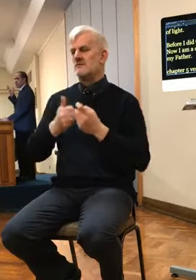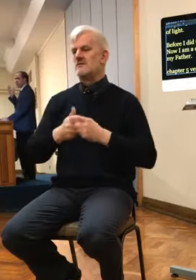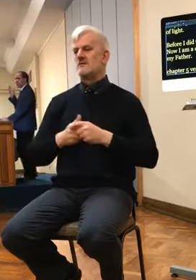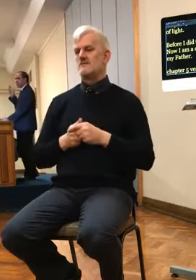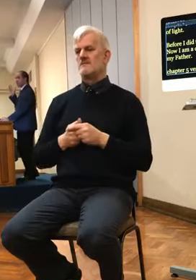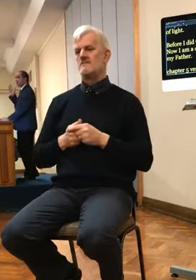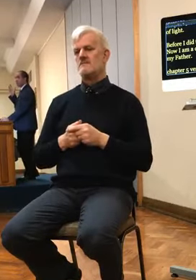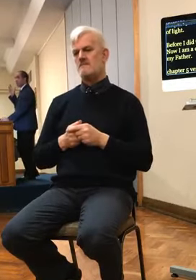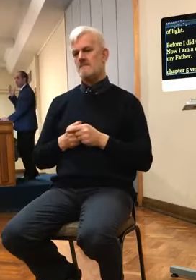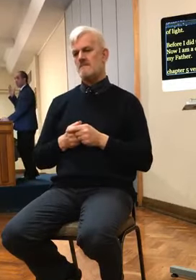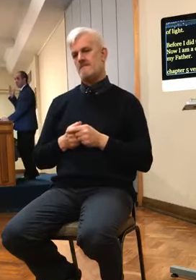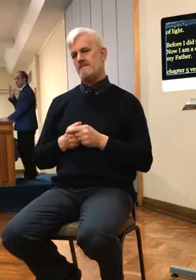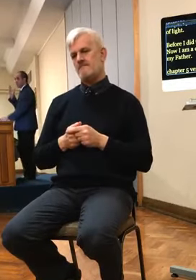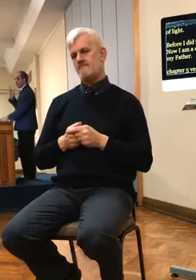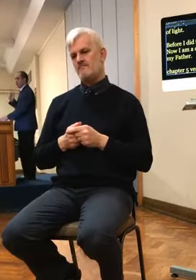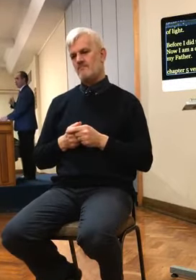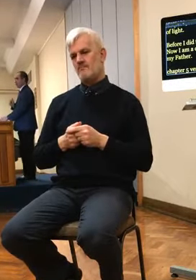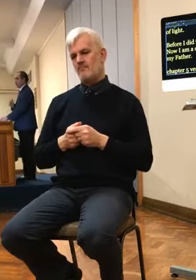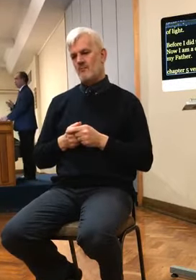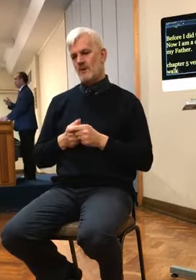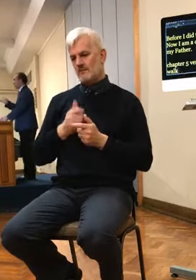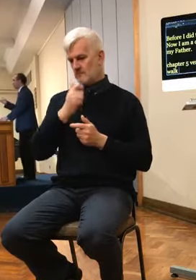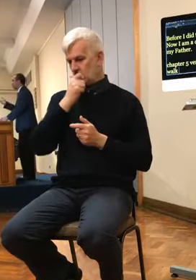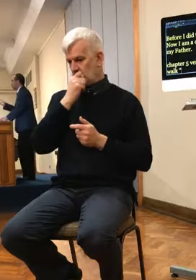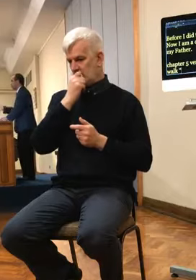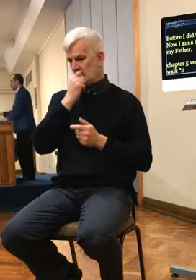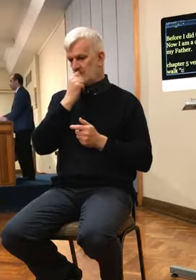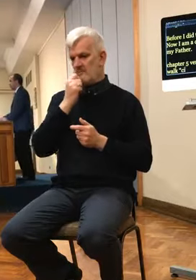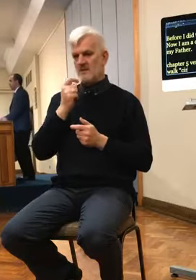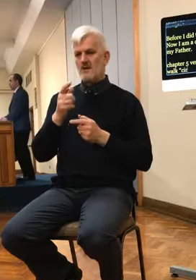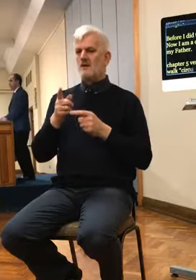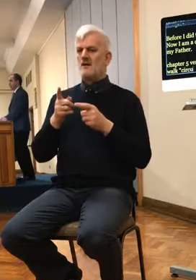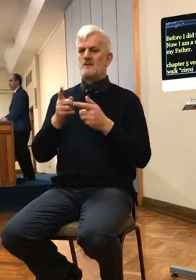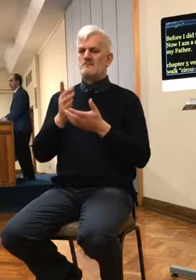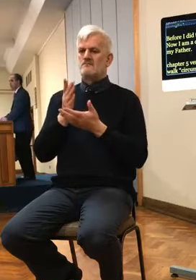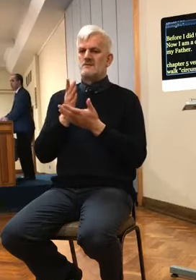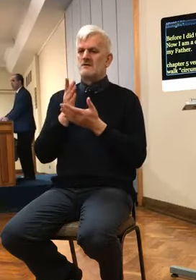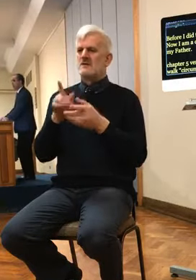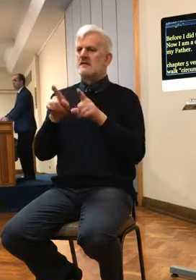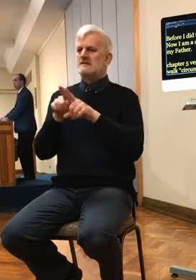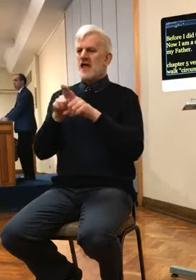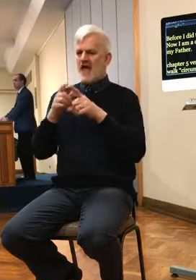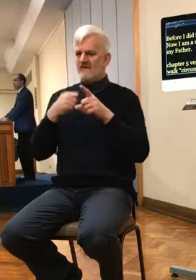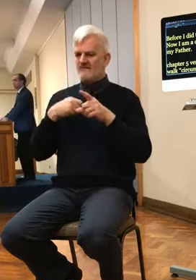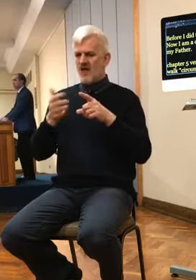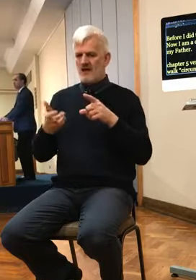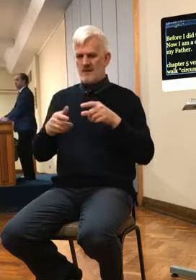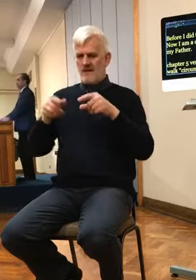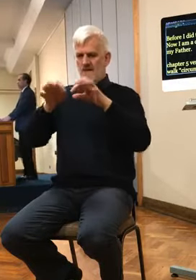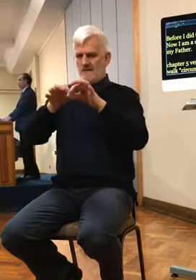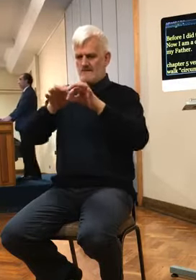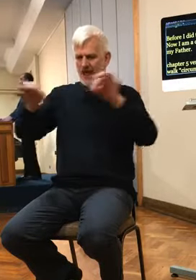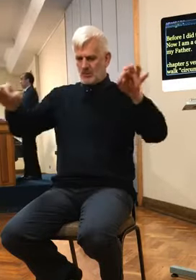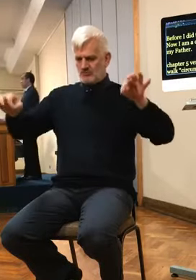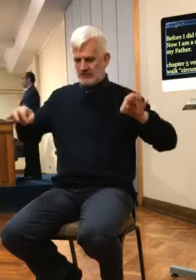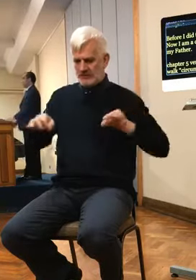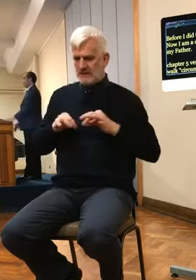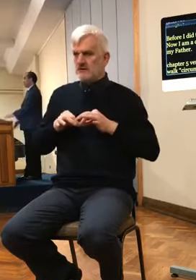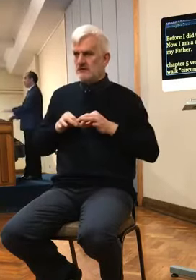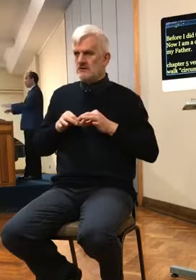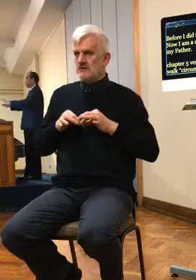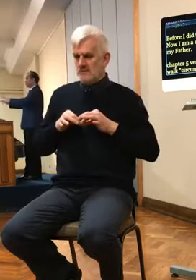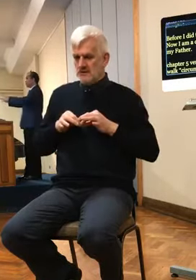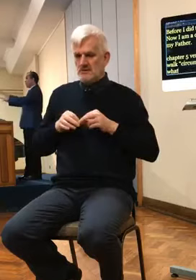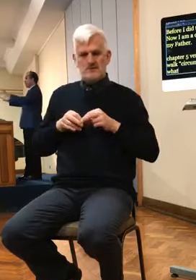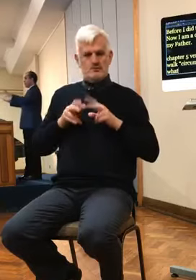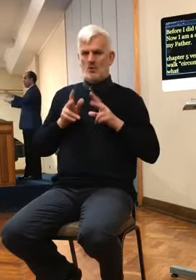you can sense the word circumference in the word. We don't use it quite often nowadays, but it means look around,